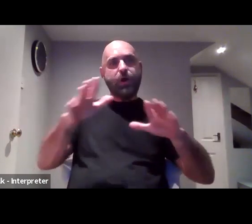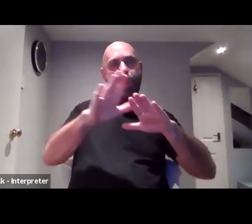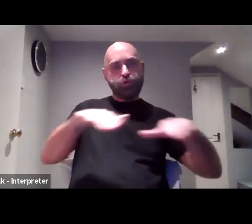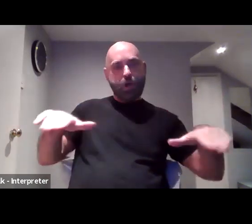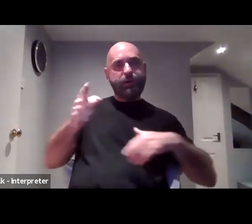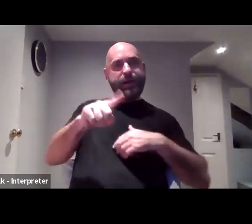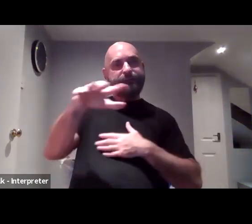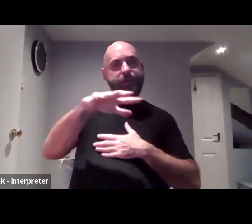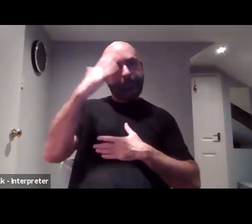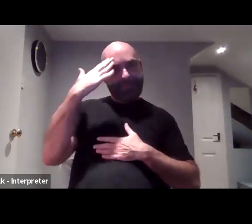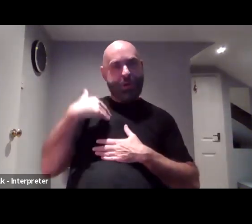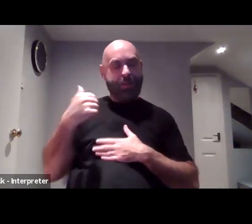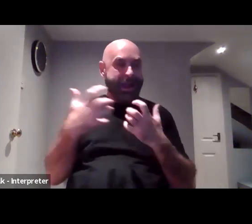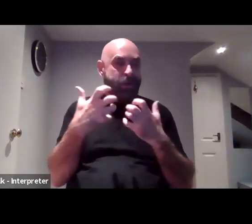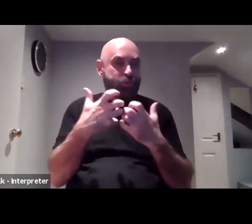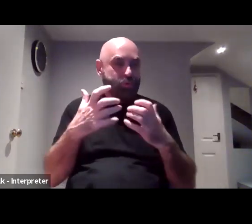mental health.